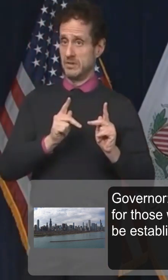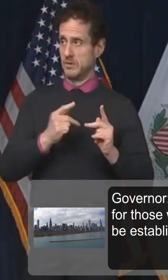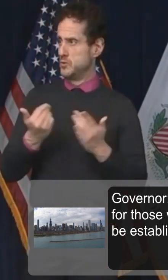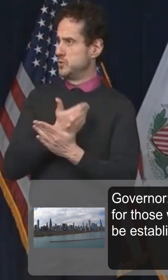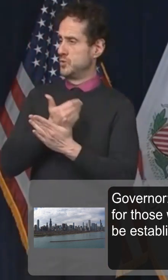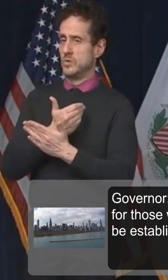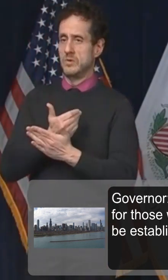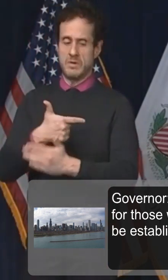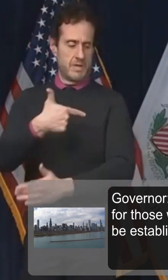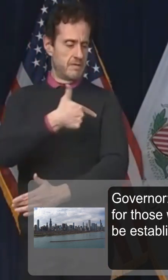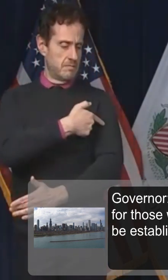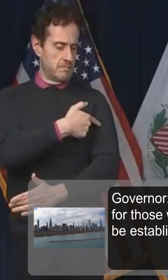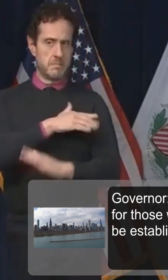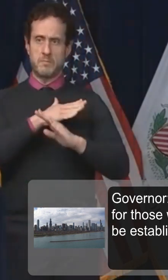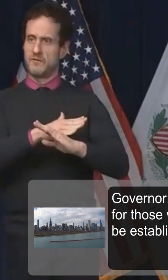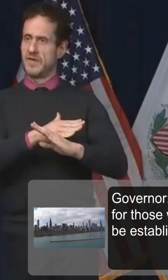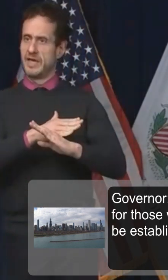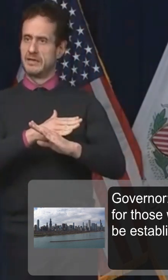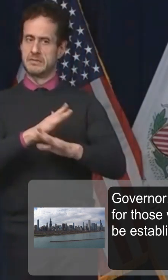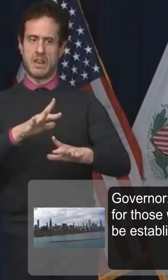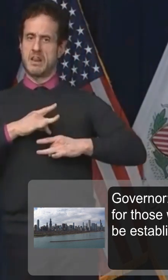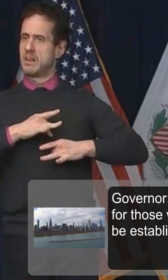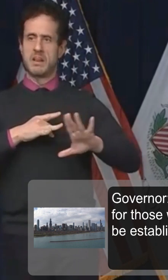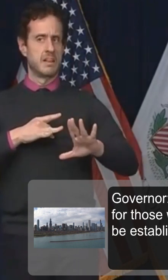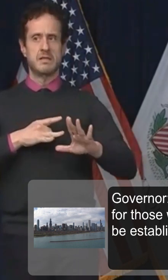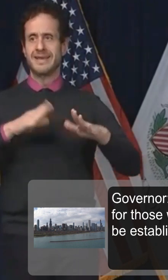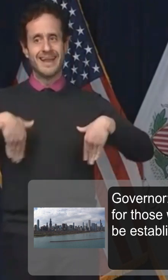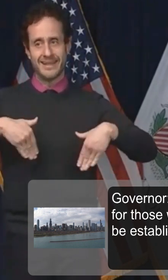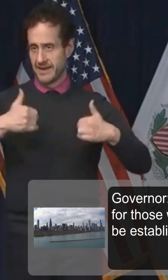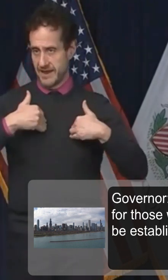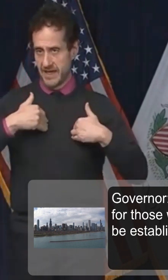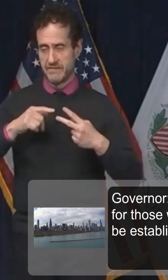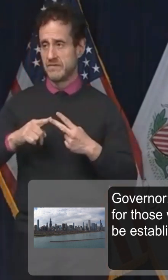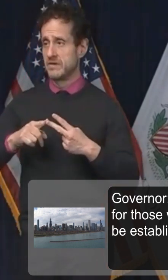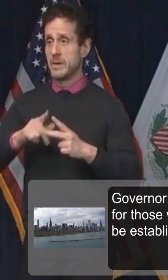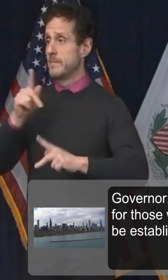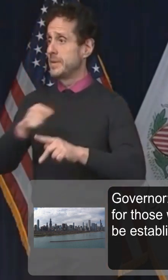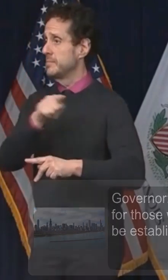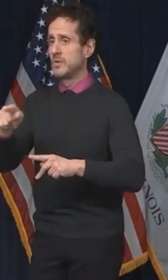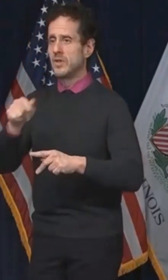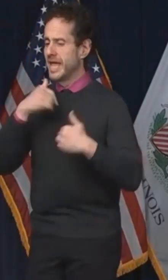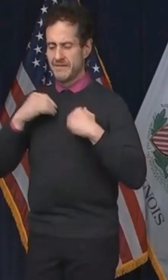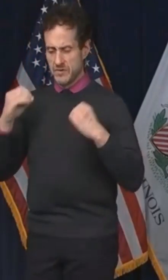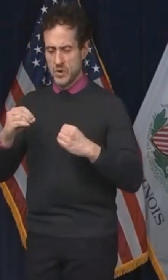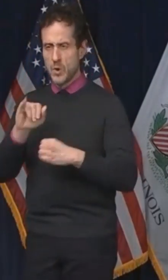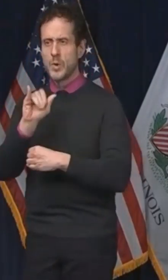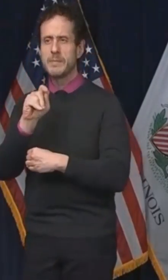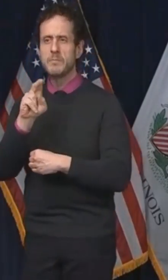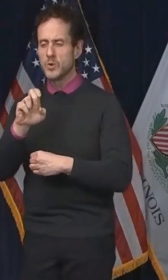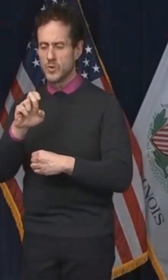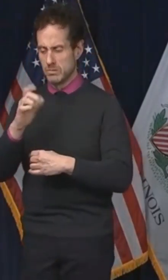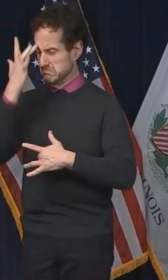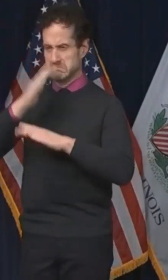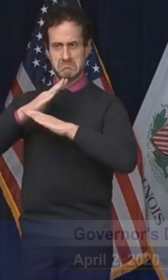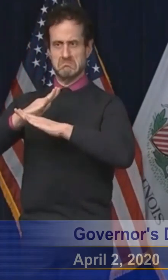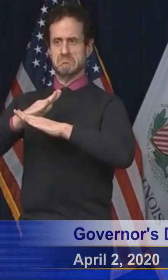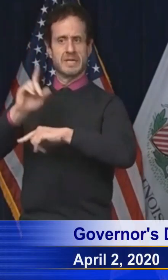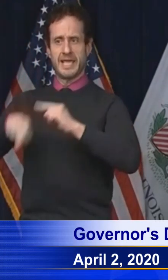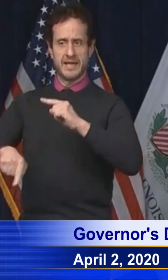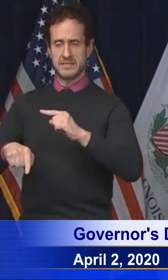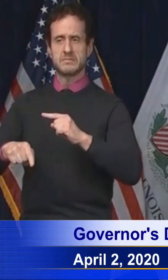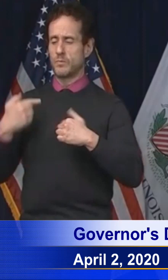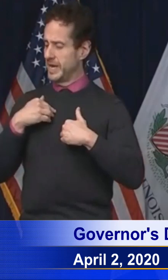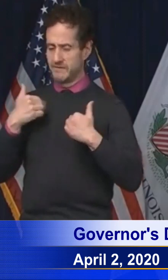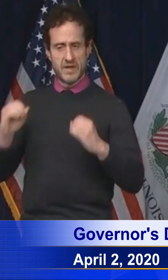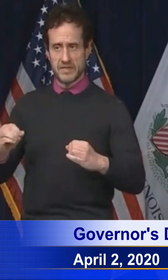no vaccine, and no one is immune. That's certainly not the only difference between this virus and other viruses,